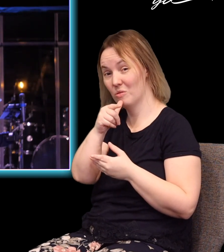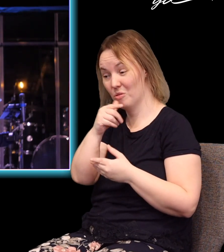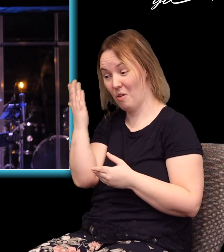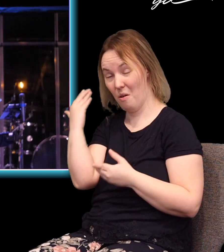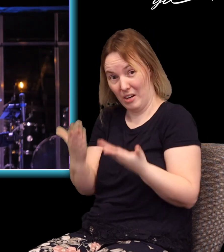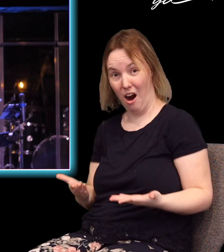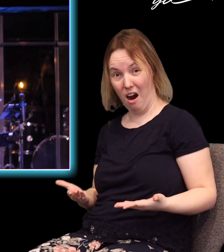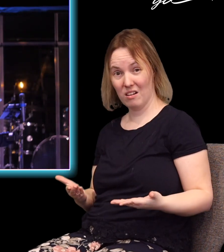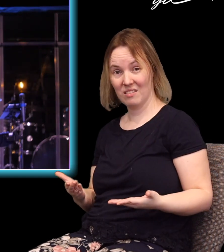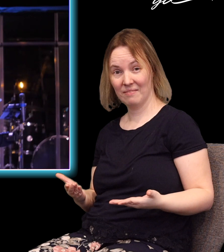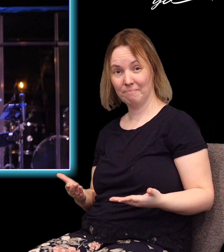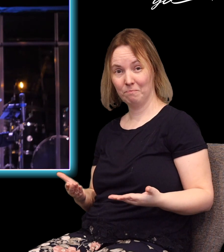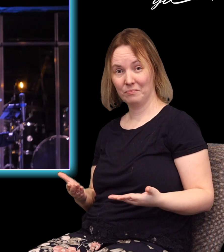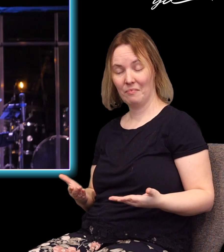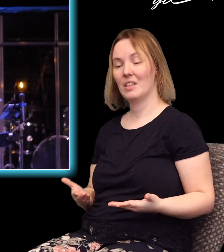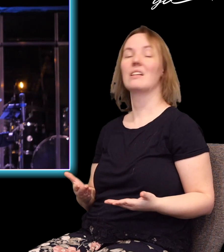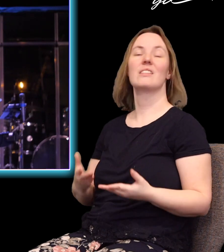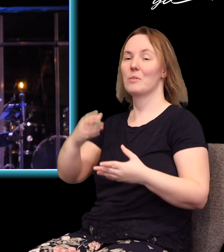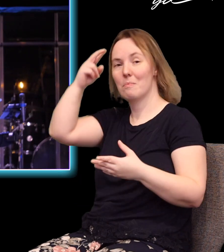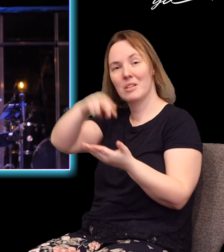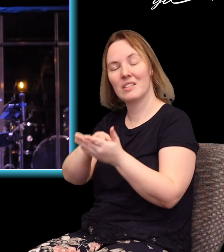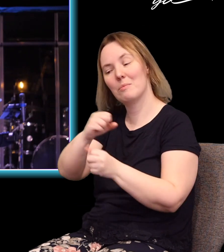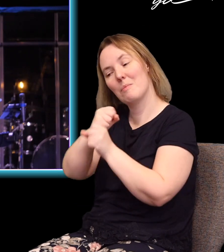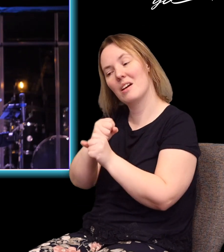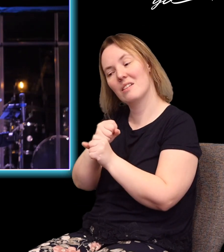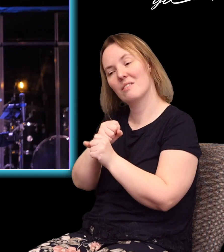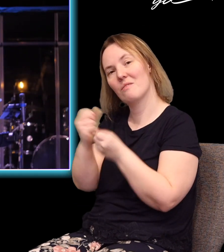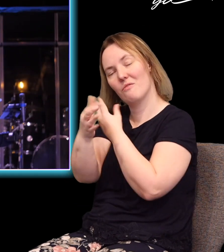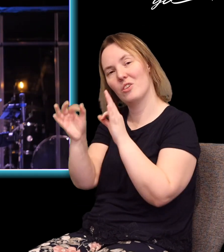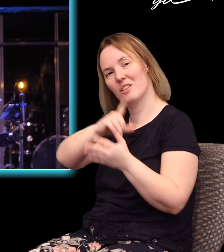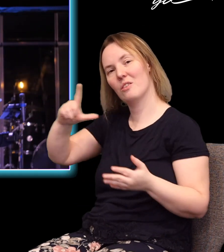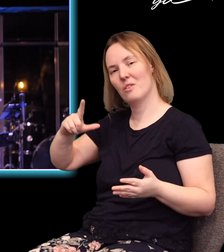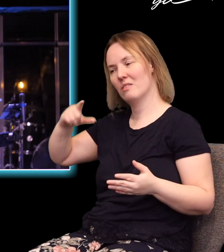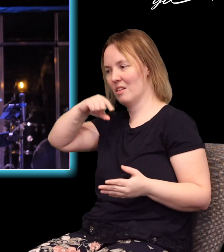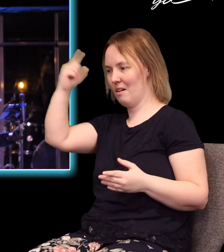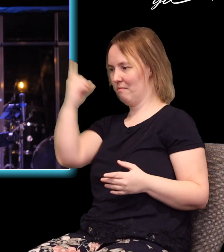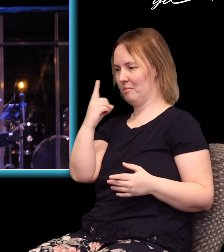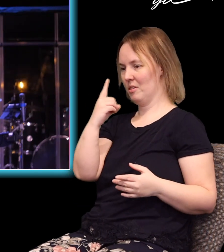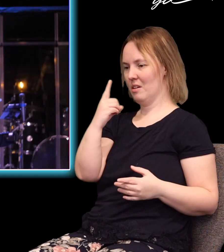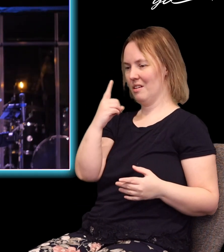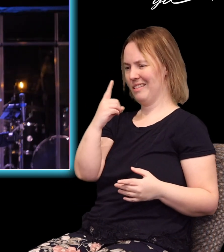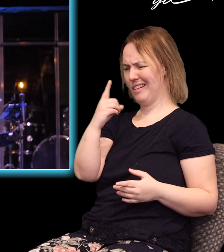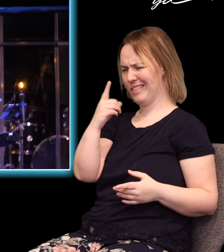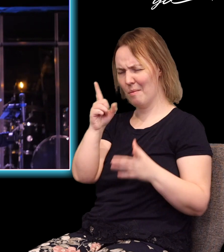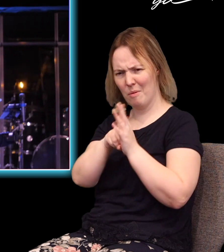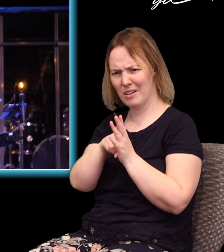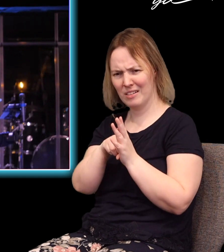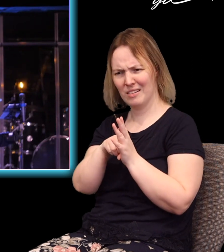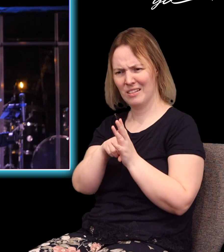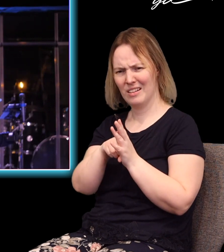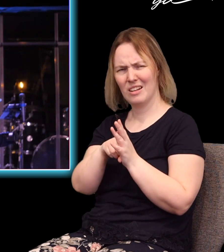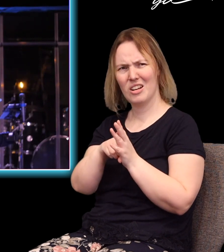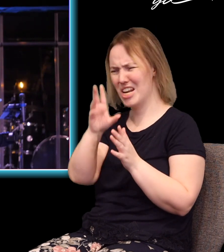are. That's what it means to be made free in the Lord. The lie comes to us, and at that moment, we don't play with it.